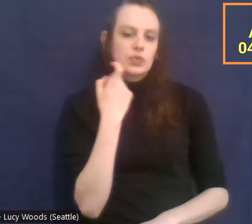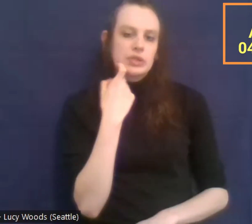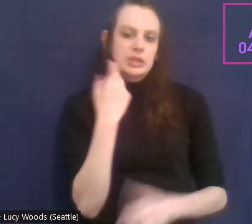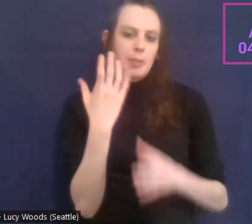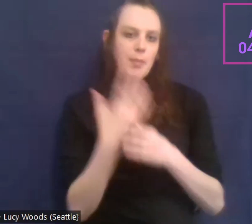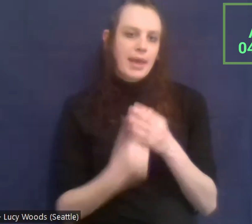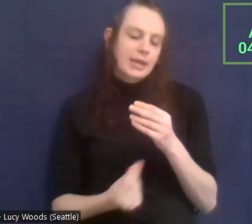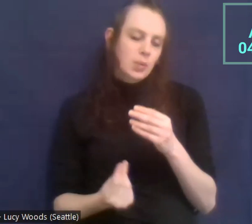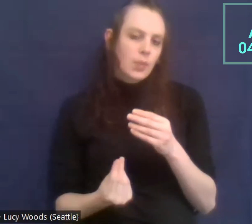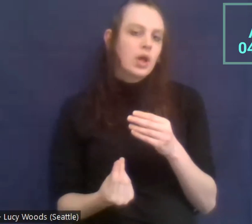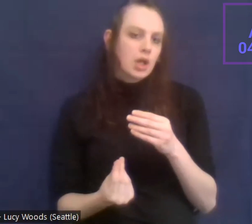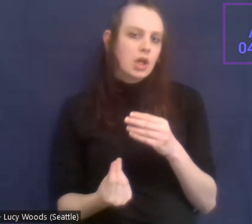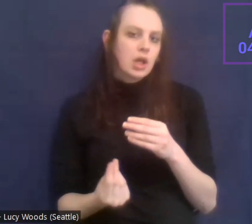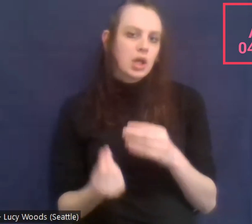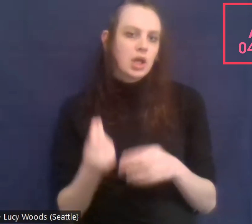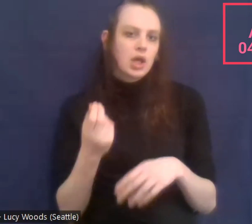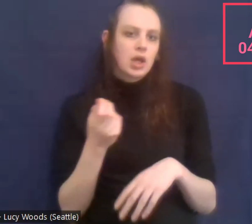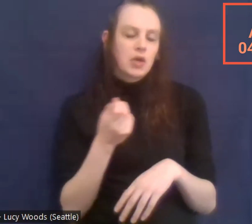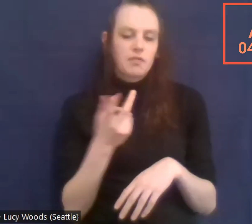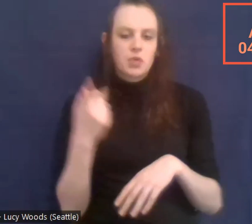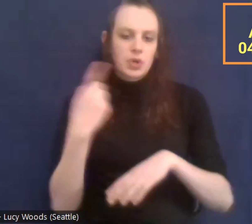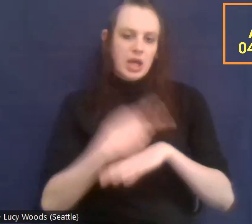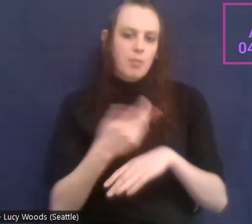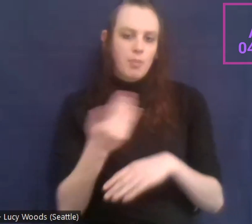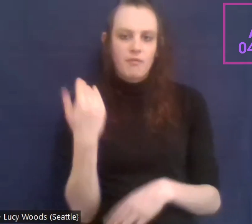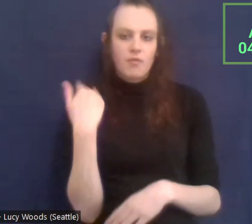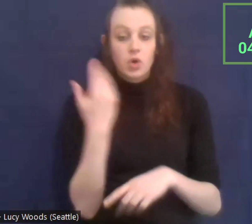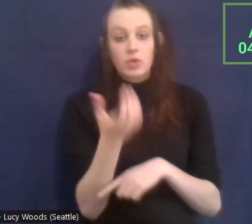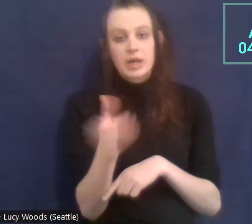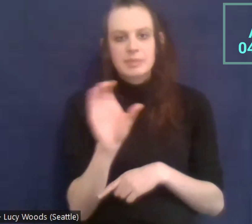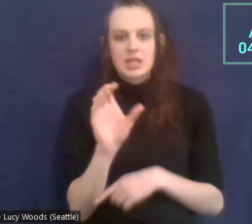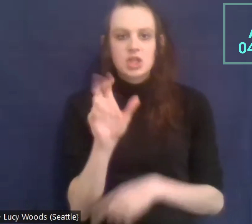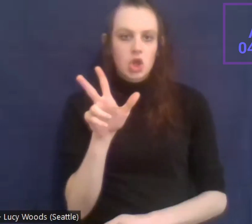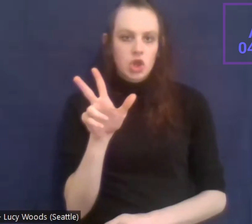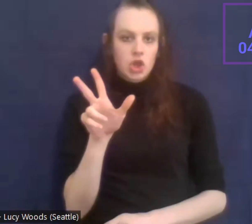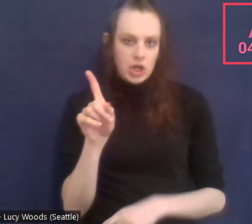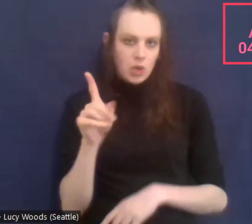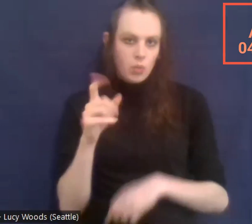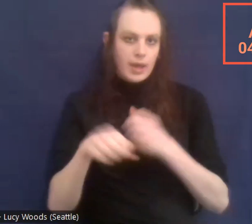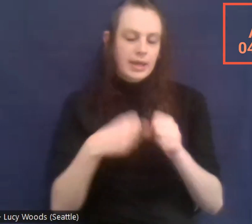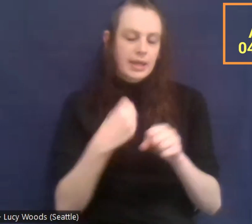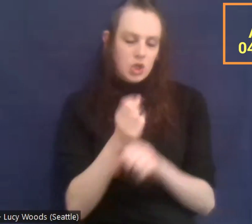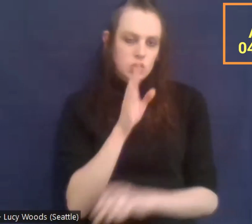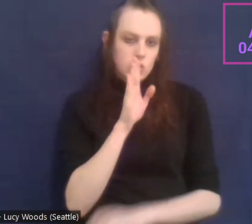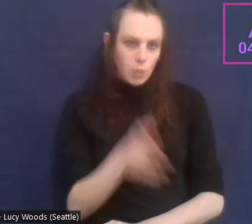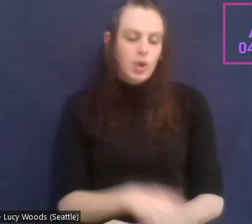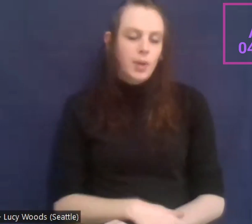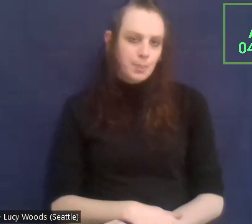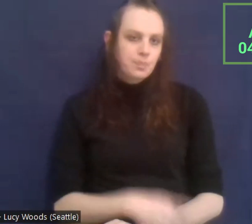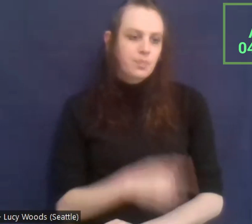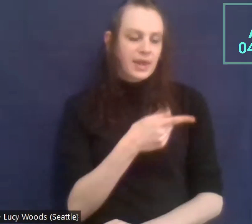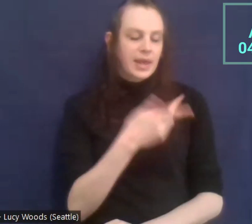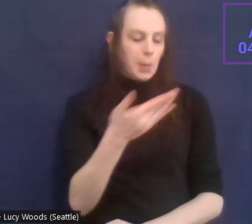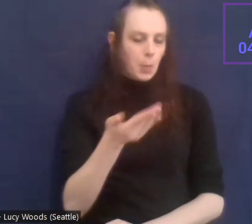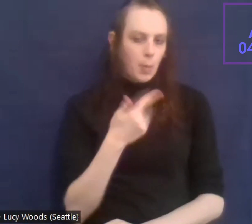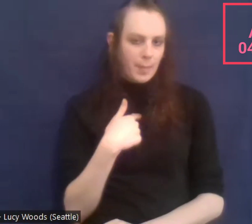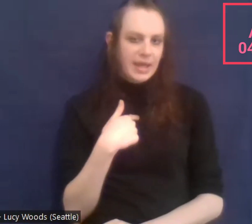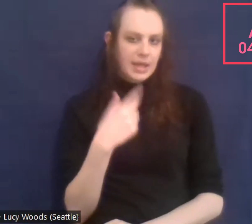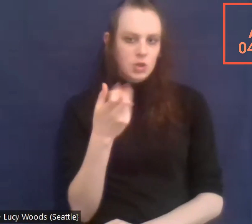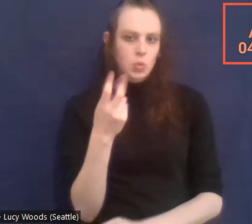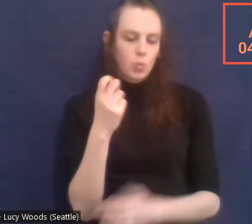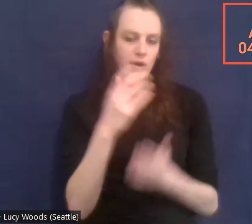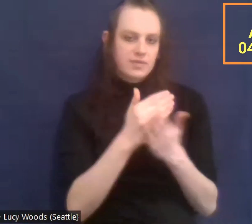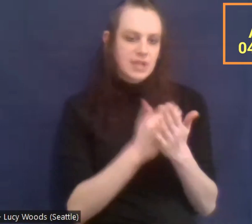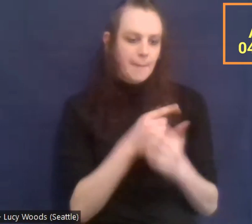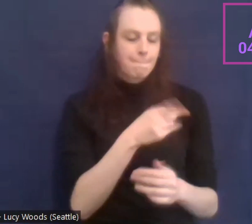before Christmas with 31 years sober. So he was my introduction to 12-step programs. He got sober when I was 12